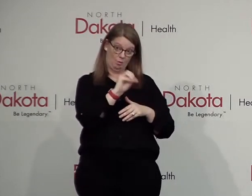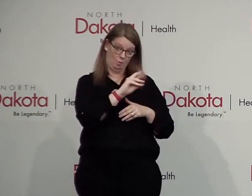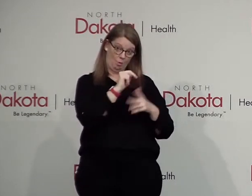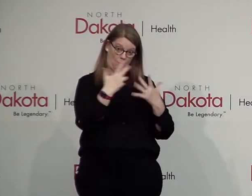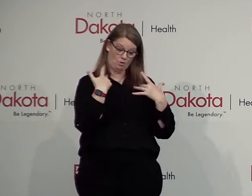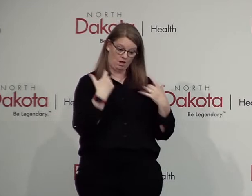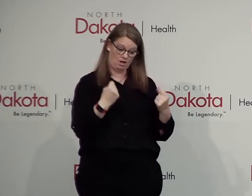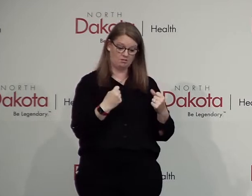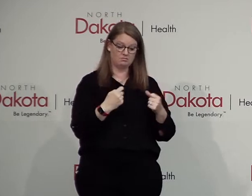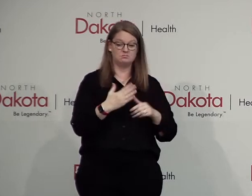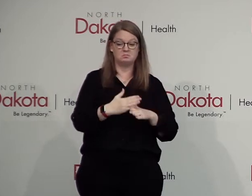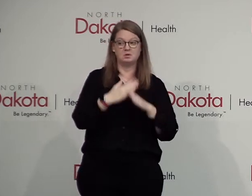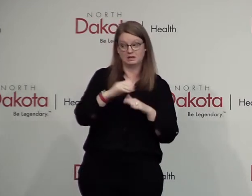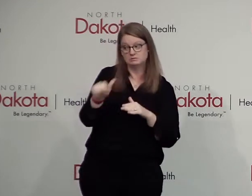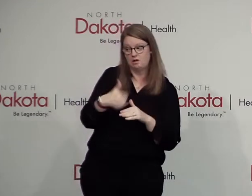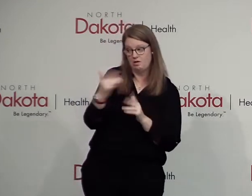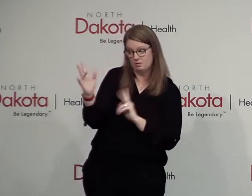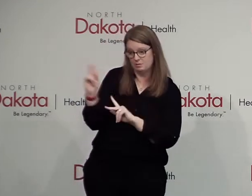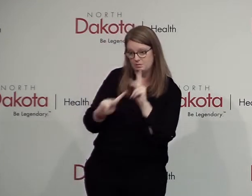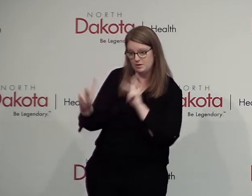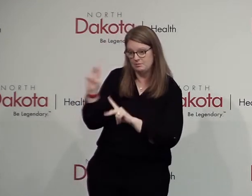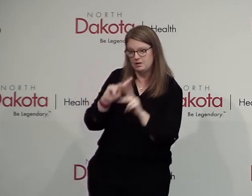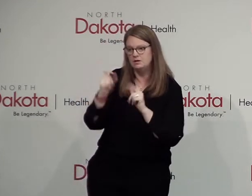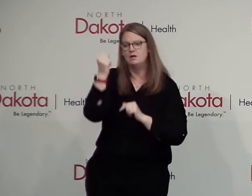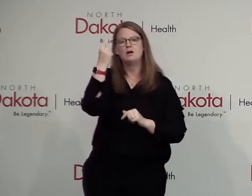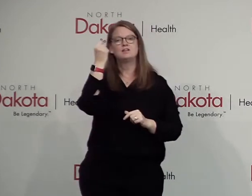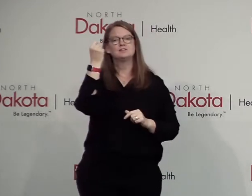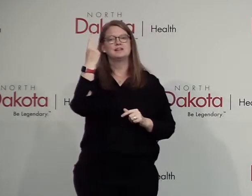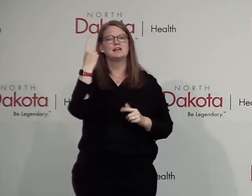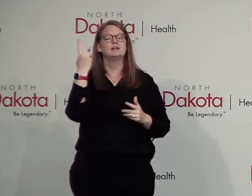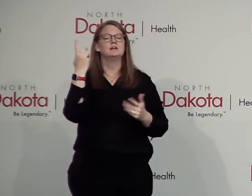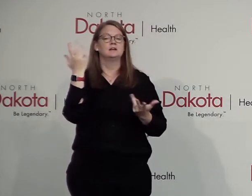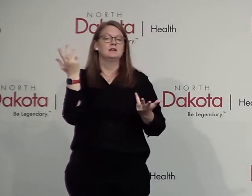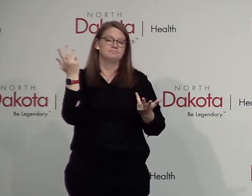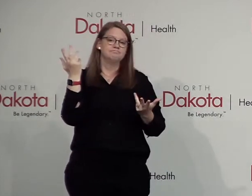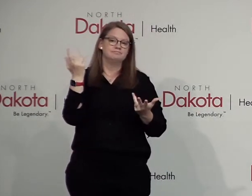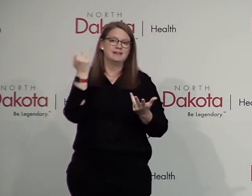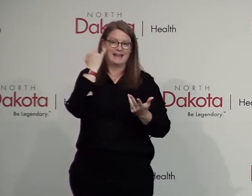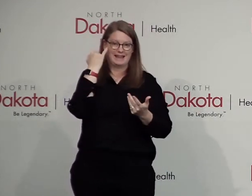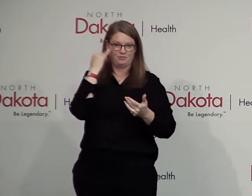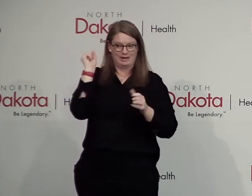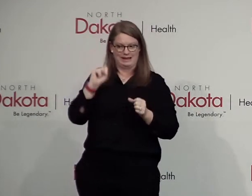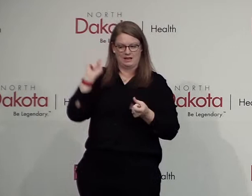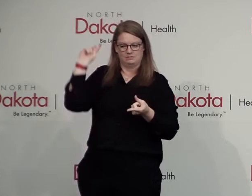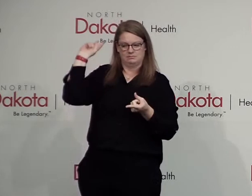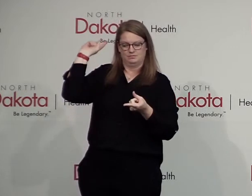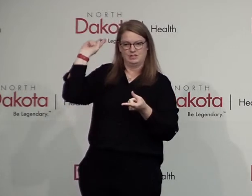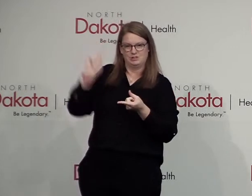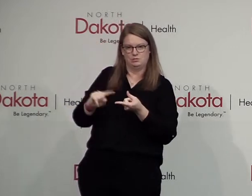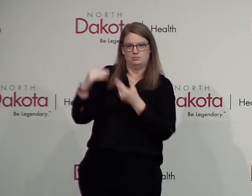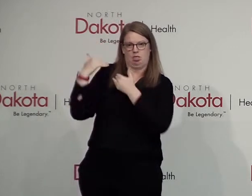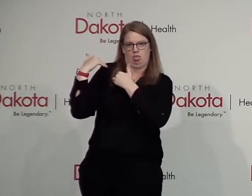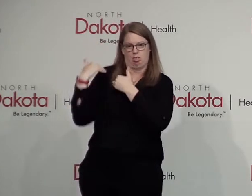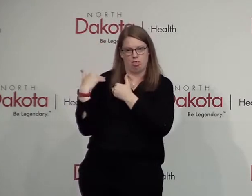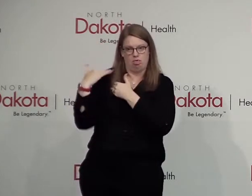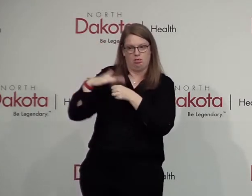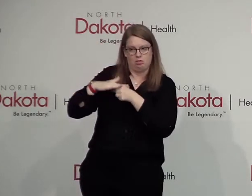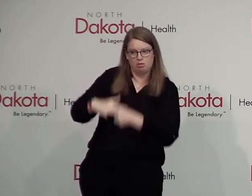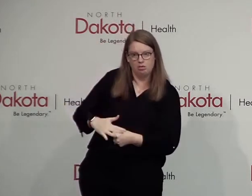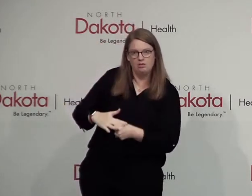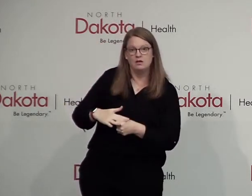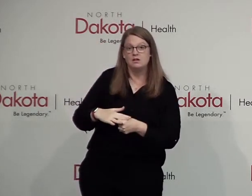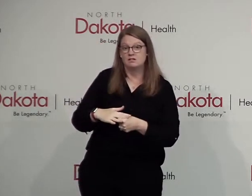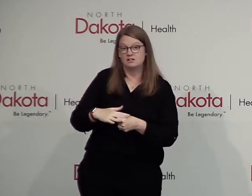others, and it also helps if we can reduce the burden, which sometimes can be significant on our healthcare system from